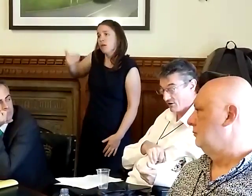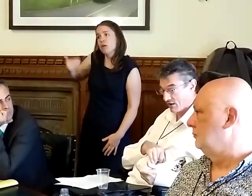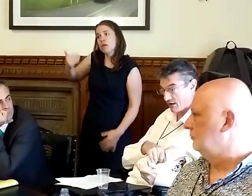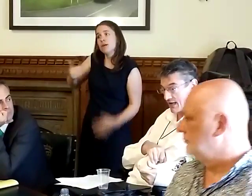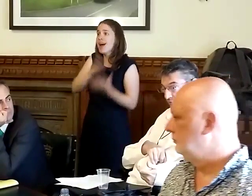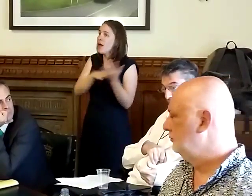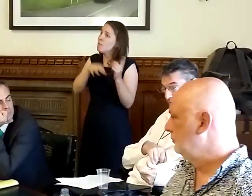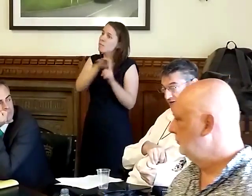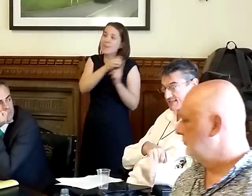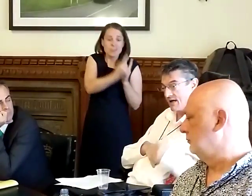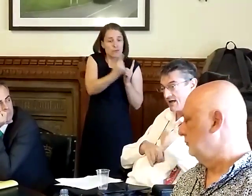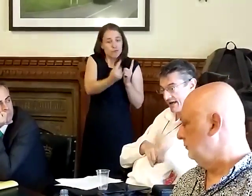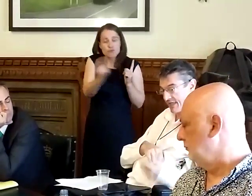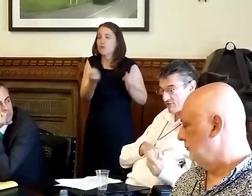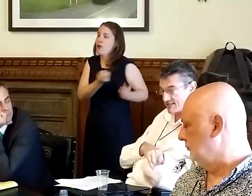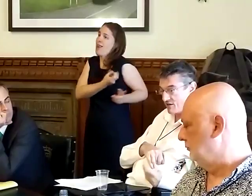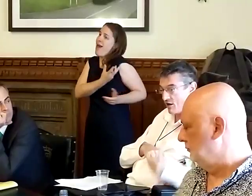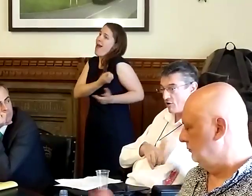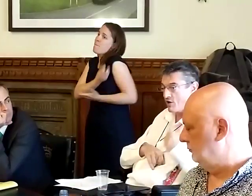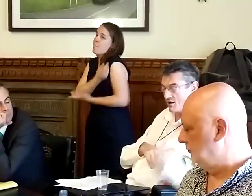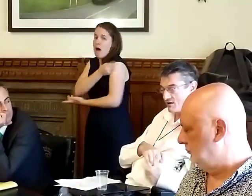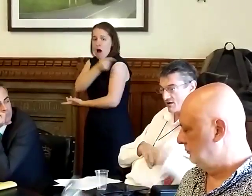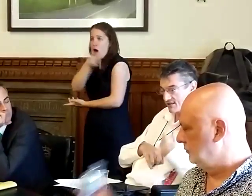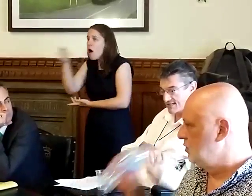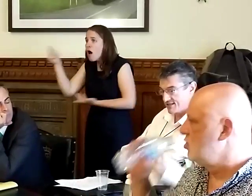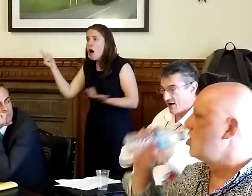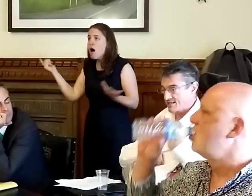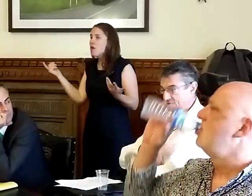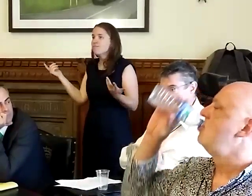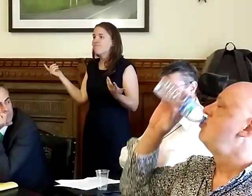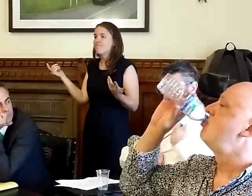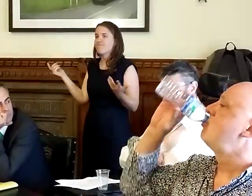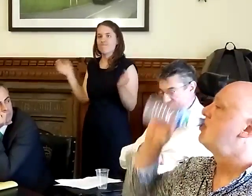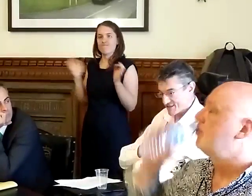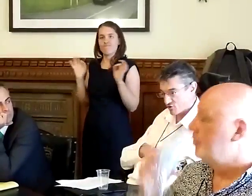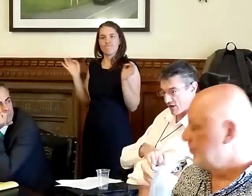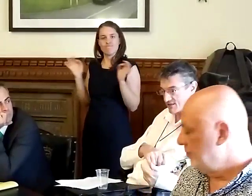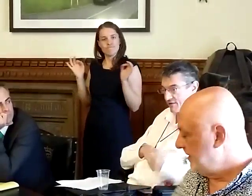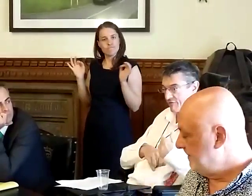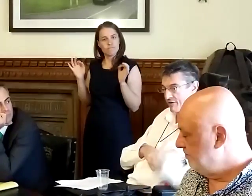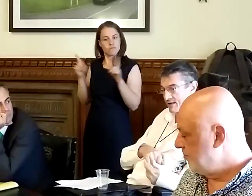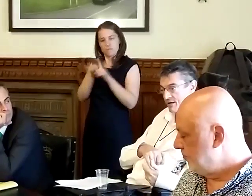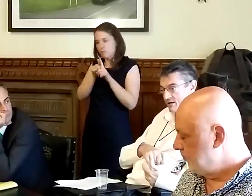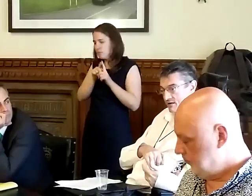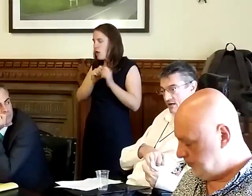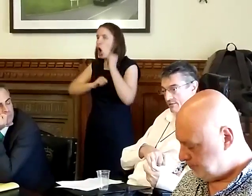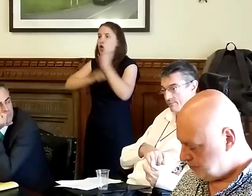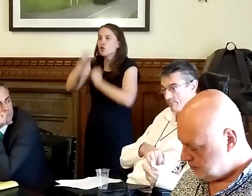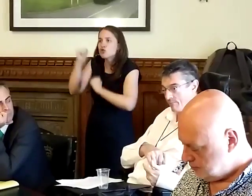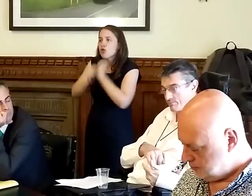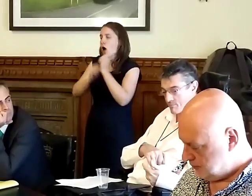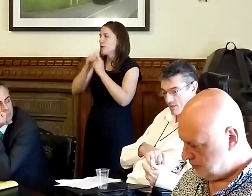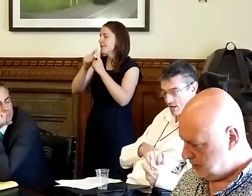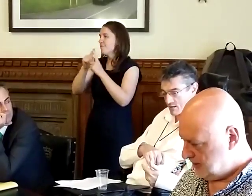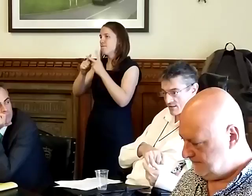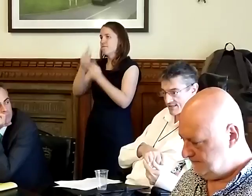MPs, including our Labour MPs, and there is no decisive, constructive